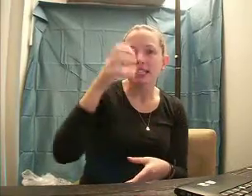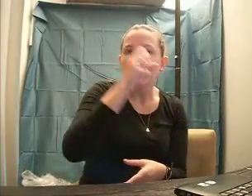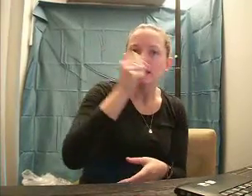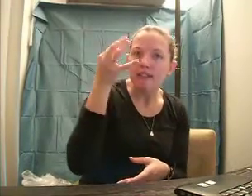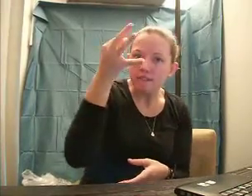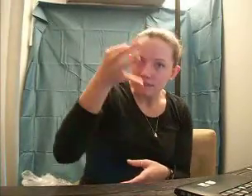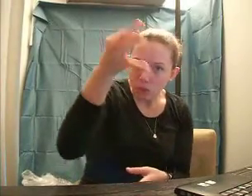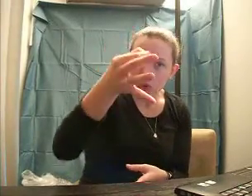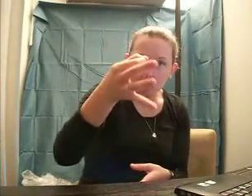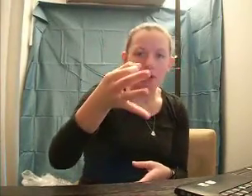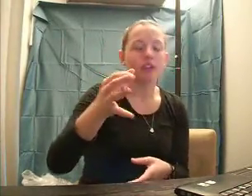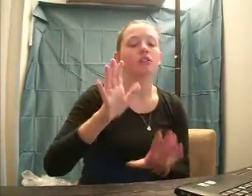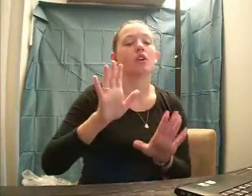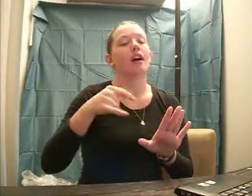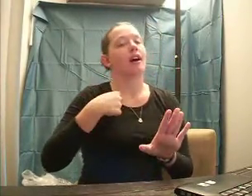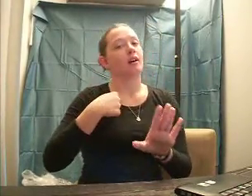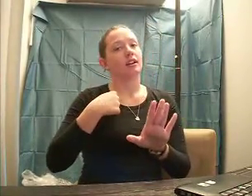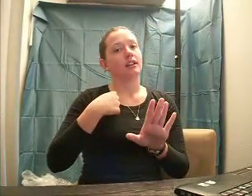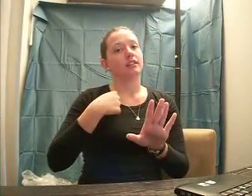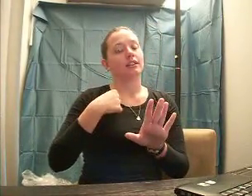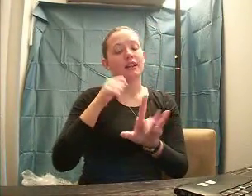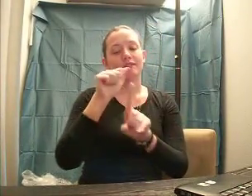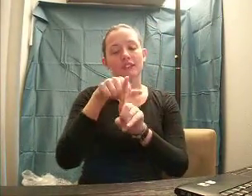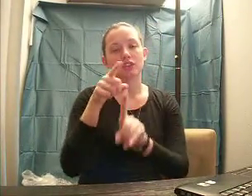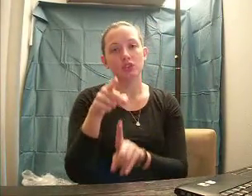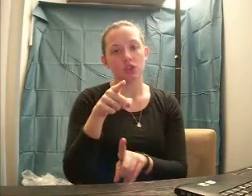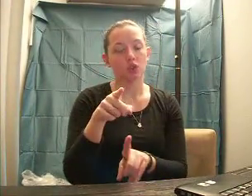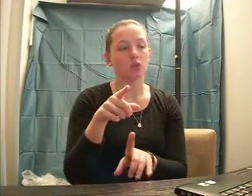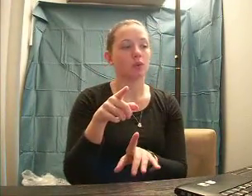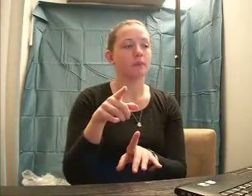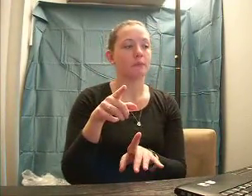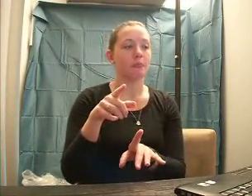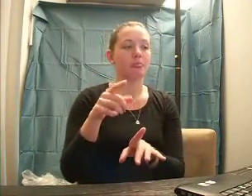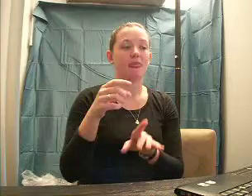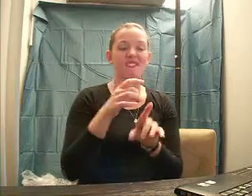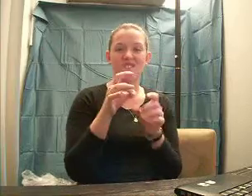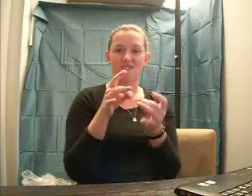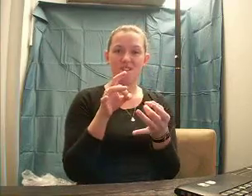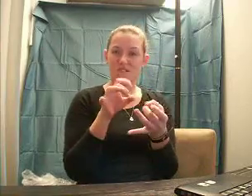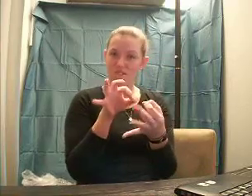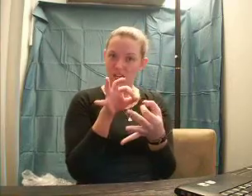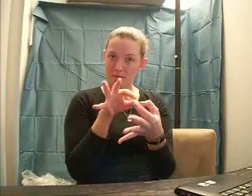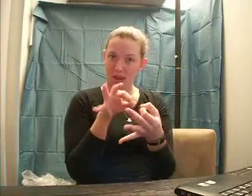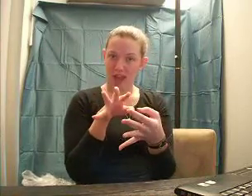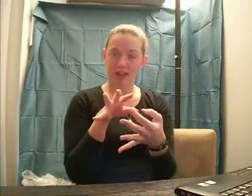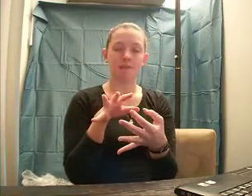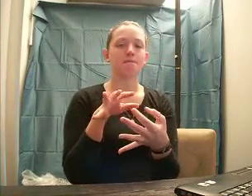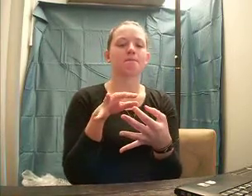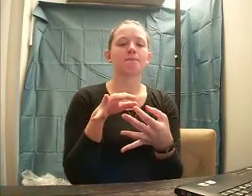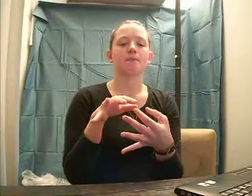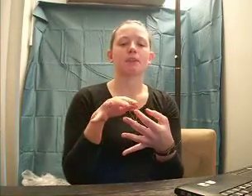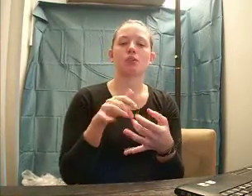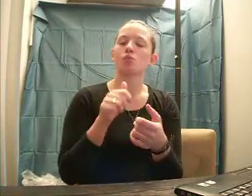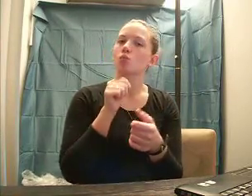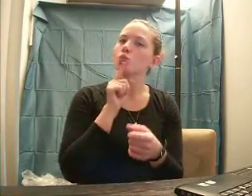want to convince you that the brain does make predictions of the sensory feedback you're going to get, and moreover it profoundly changes your perception by what you